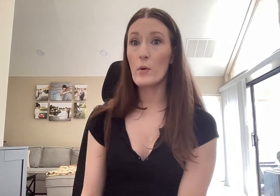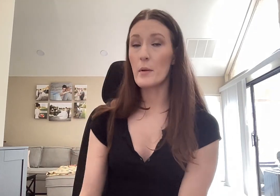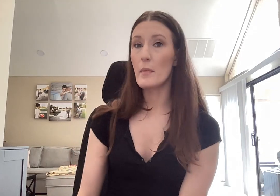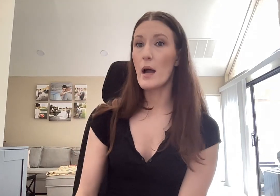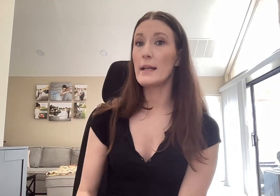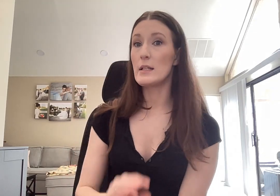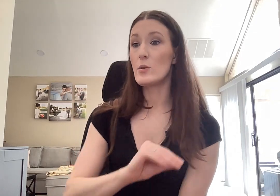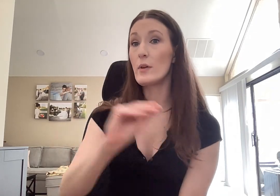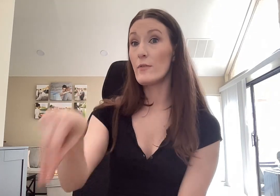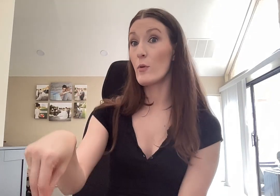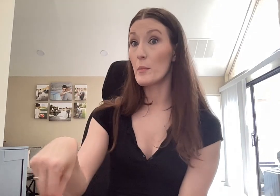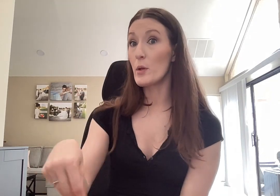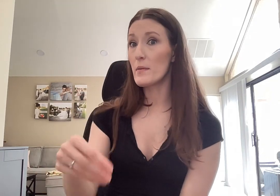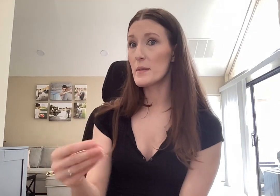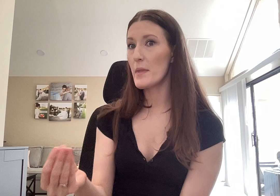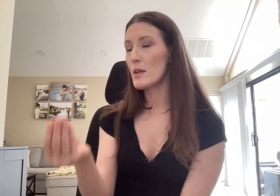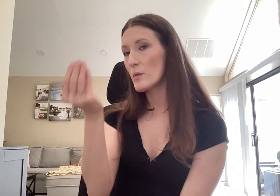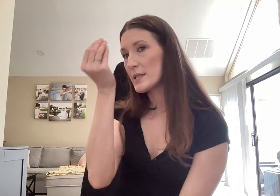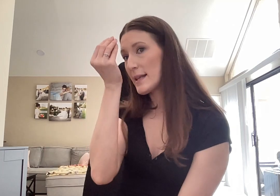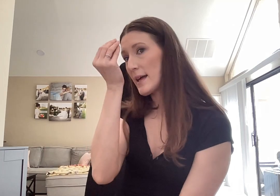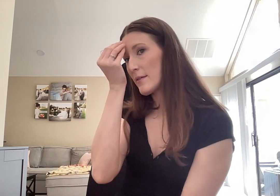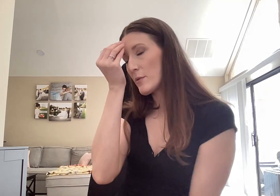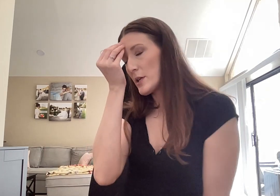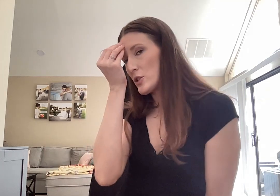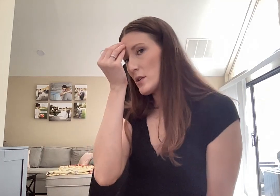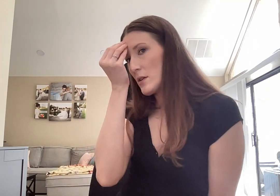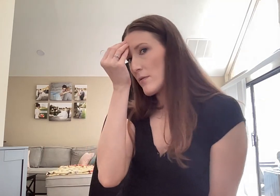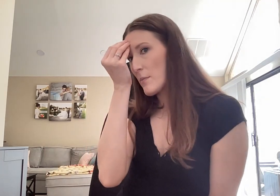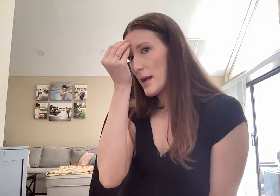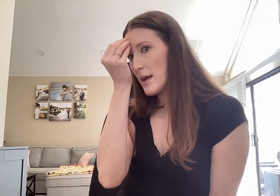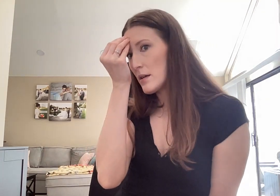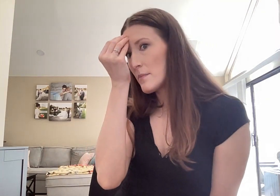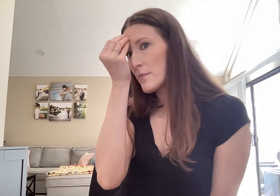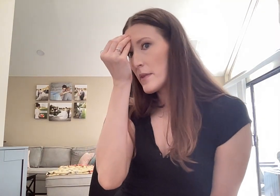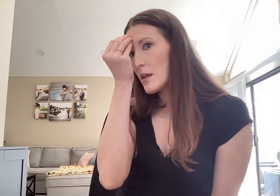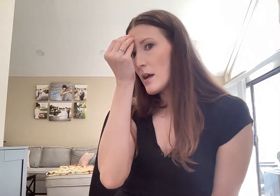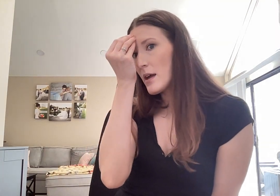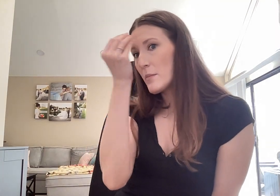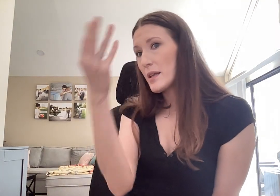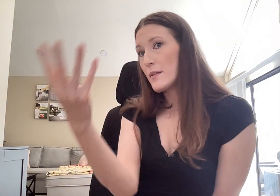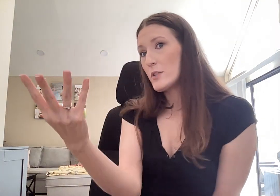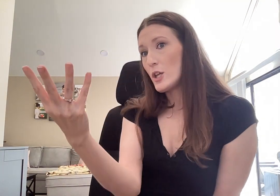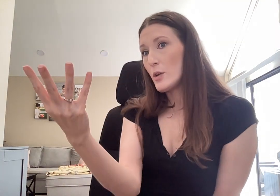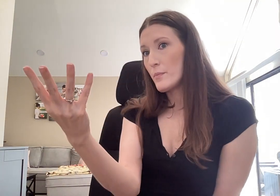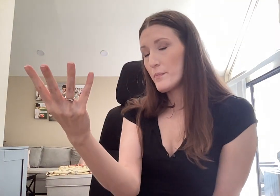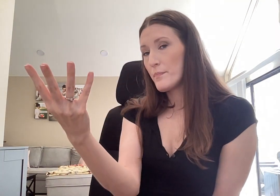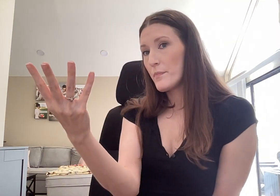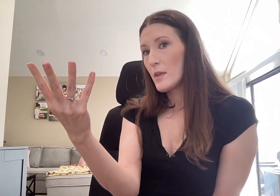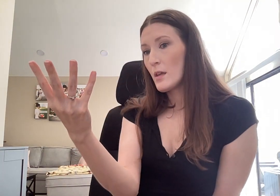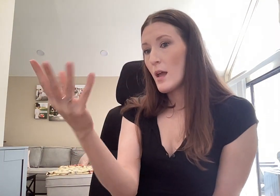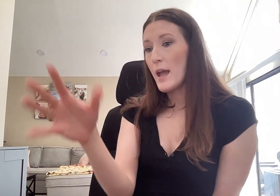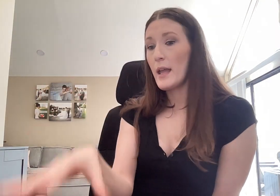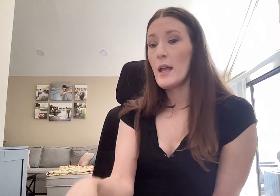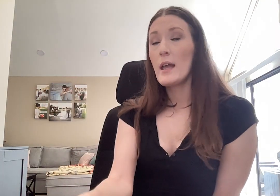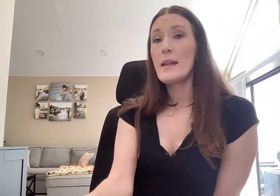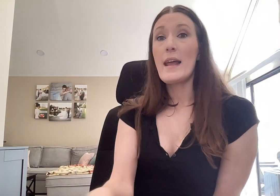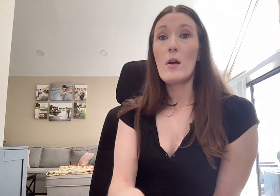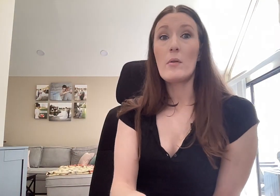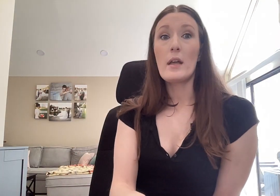Inform. I need to inform you of something. So I'm going to take that information from my head and I'm going to give it to you. Okay. Now, if